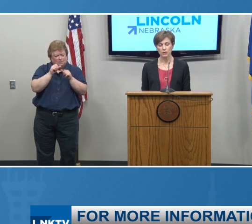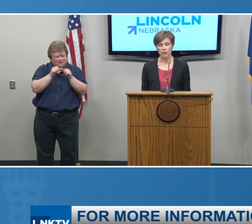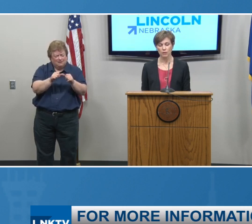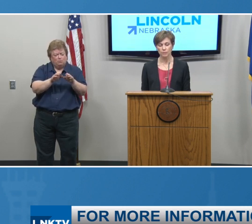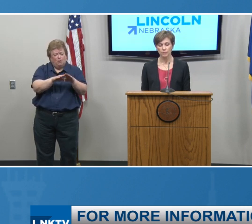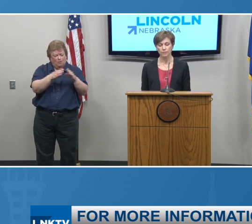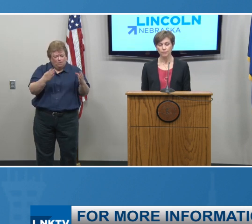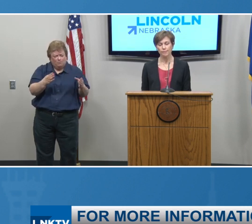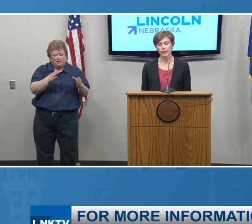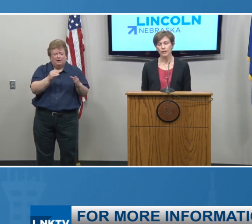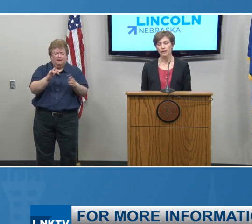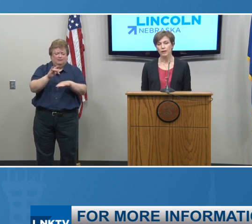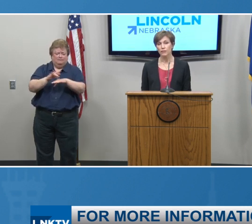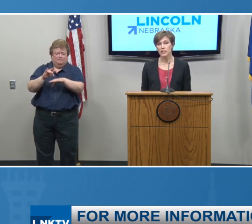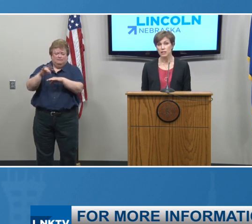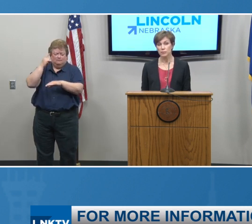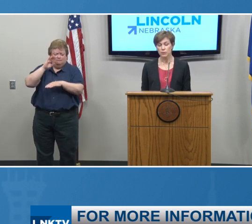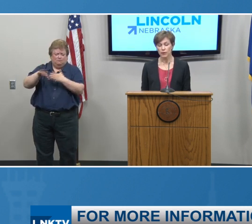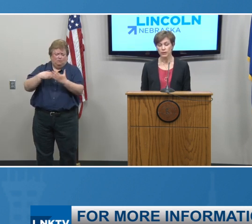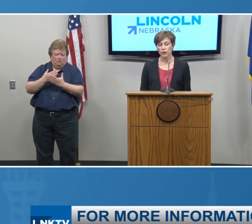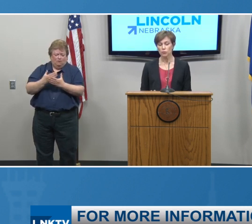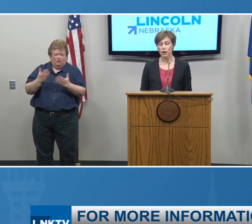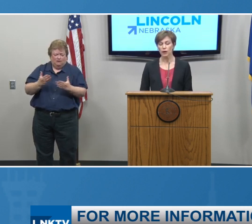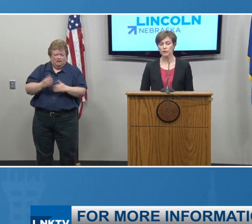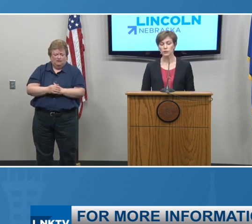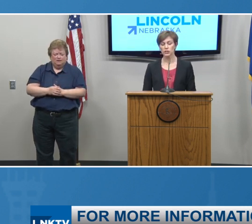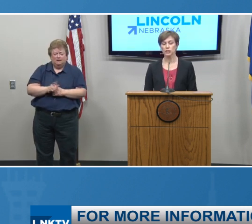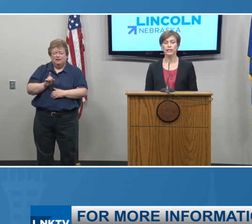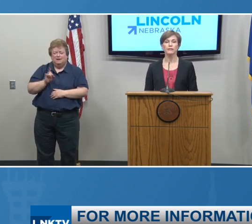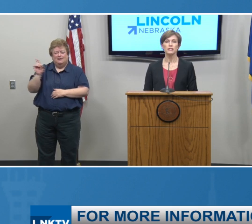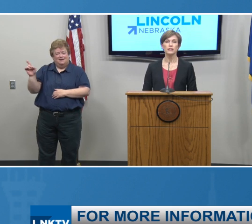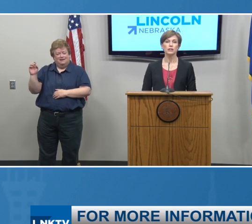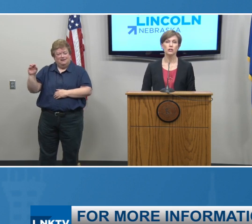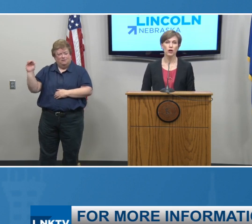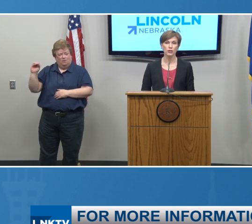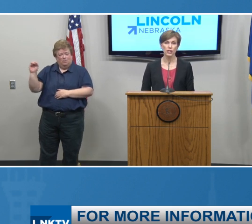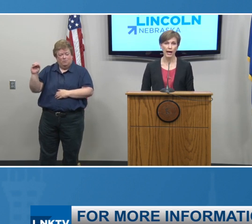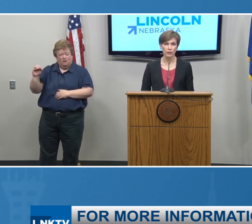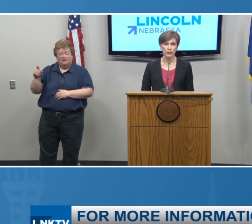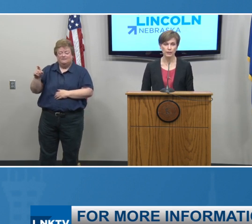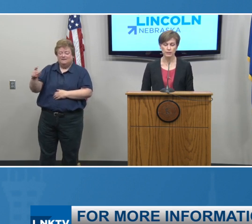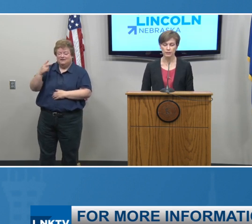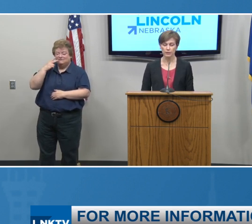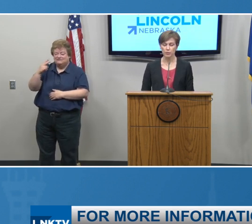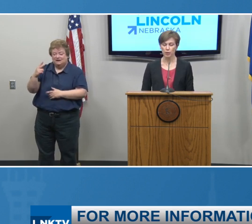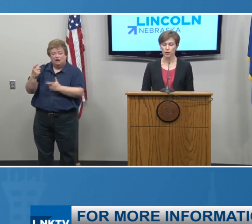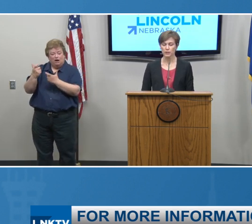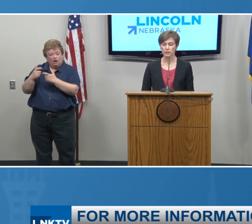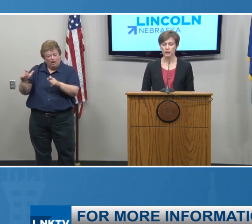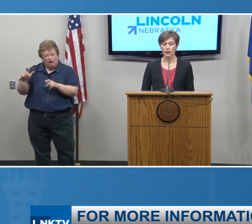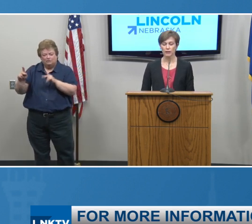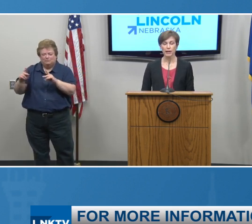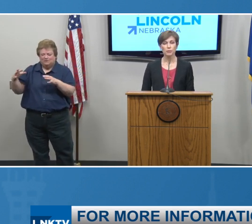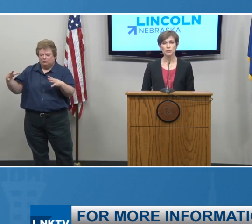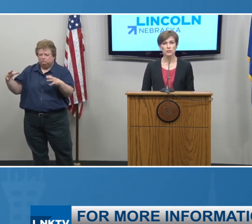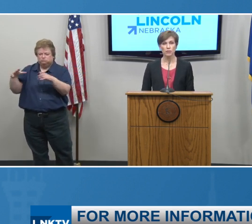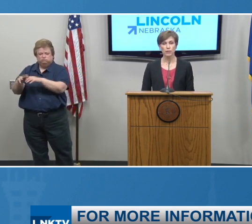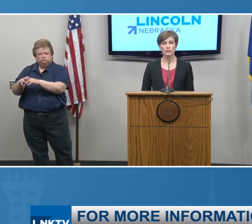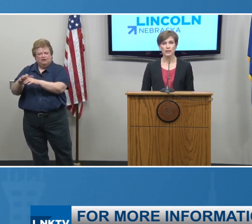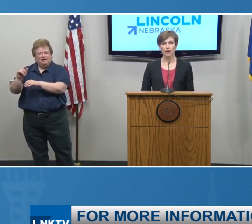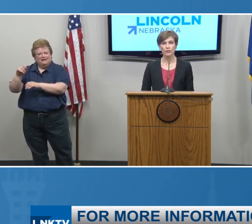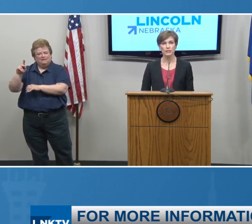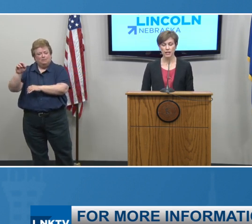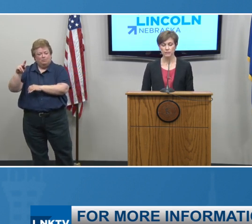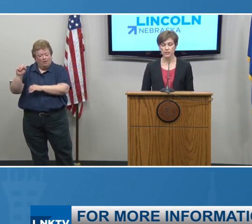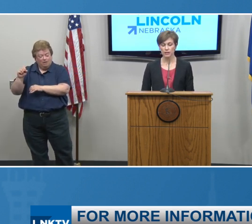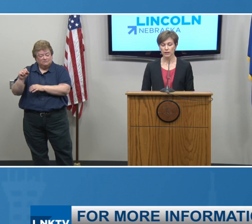available to us all. Our friends up at the road in Omaha, unfortunately, have seen large gatherings in their parks, and that poses a